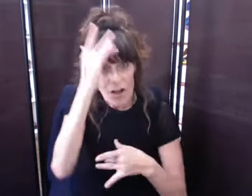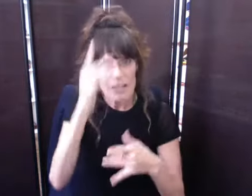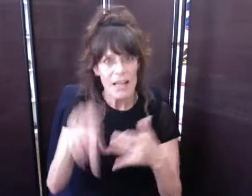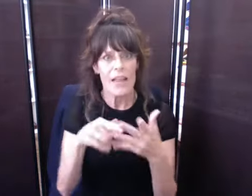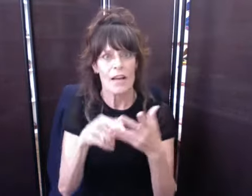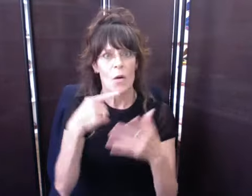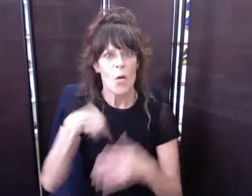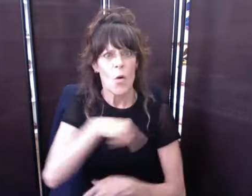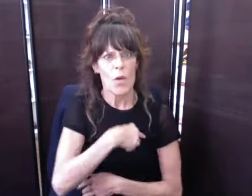lot. Right?